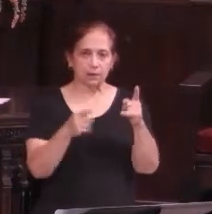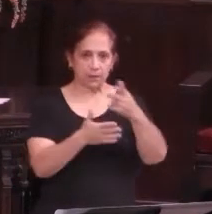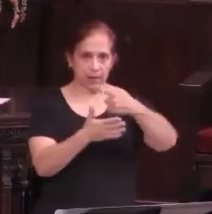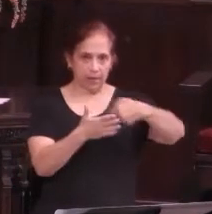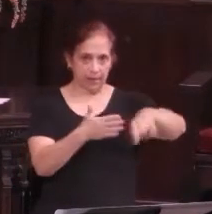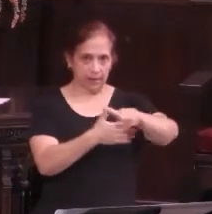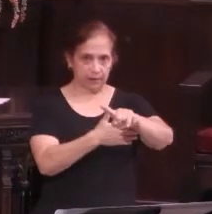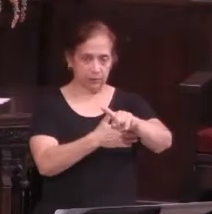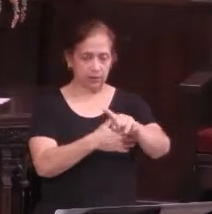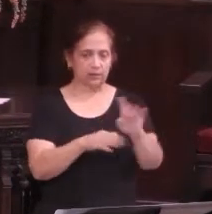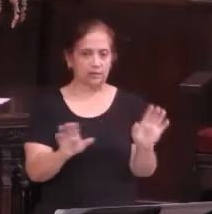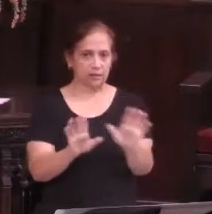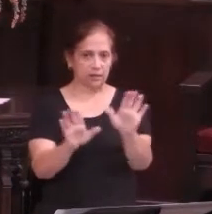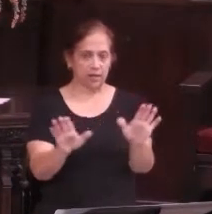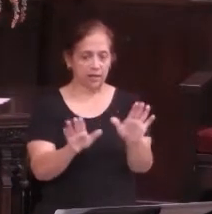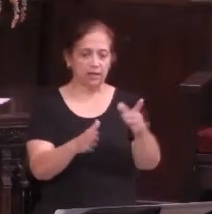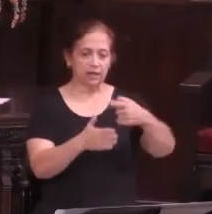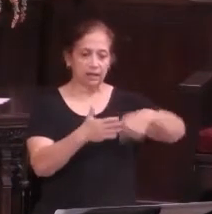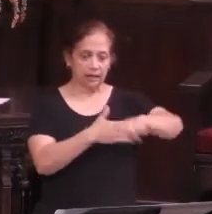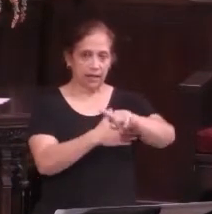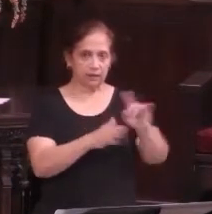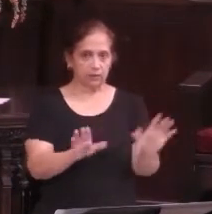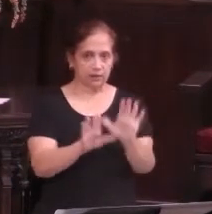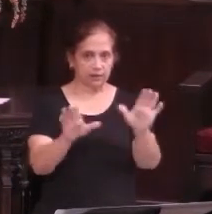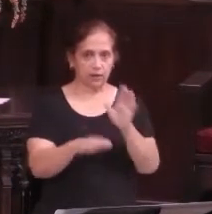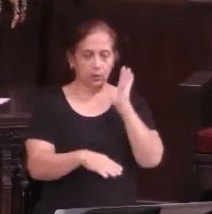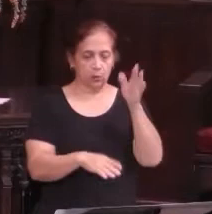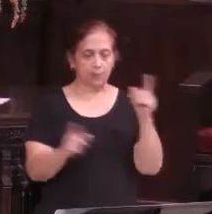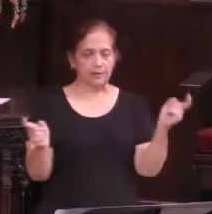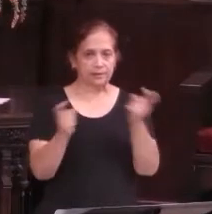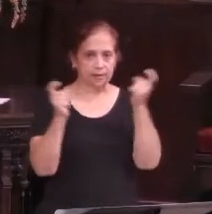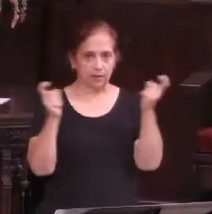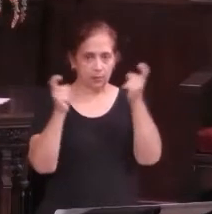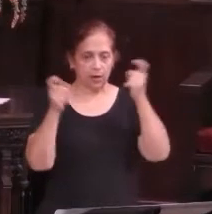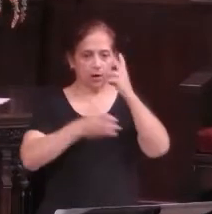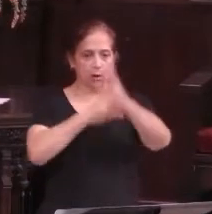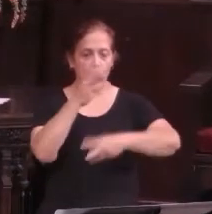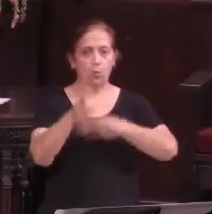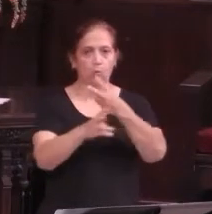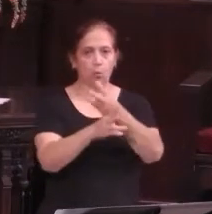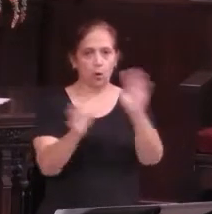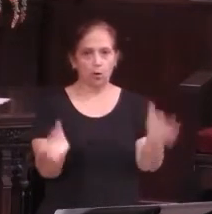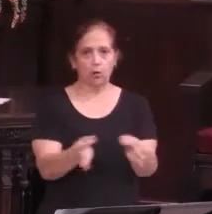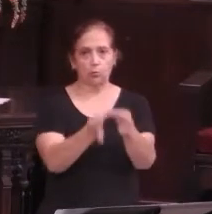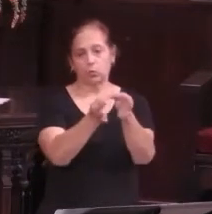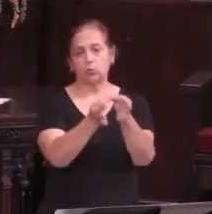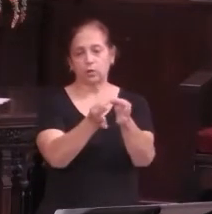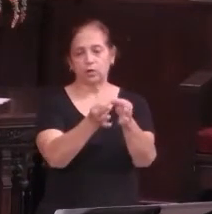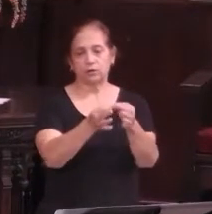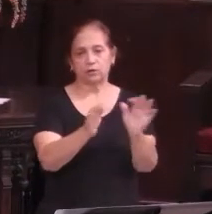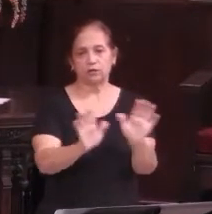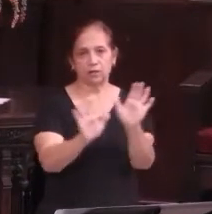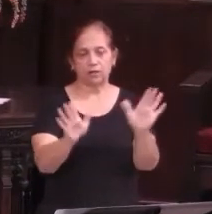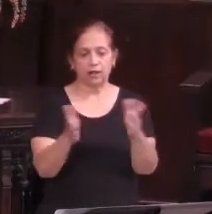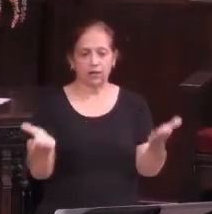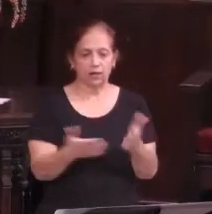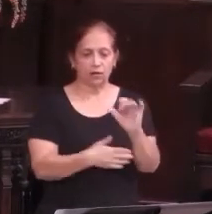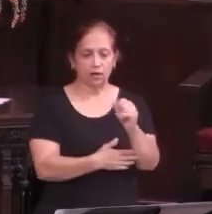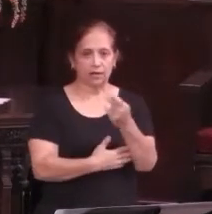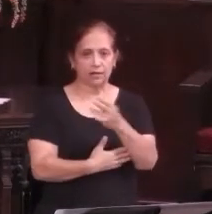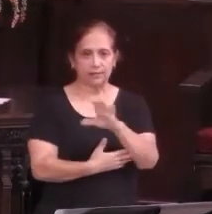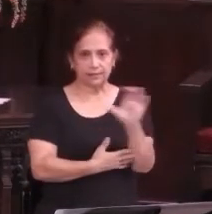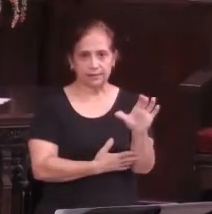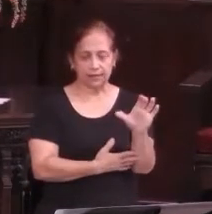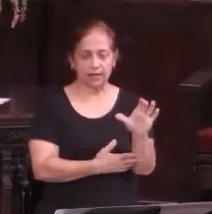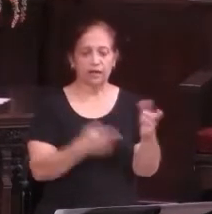next Sunday. Next Sunday, we will be celebrating World Communion Sunday here at Asylum Hill